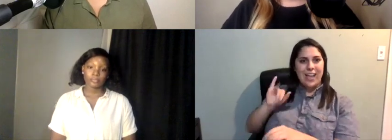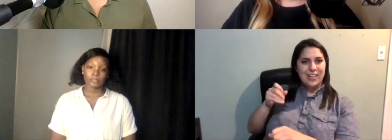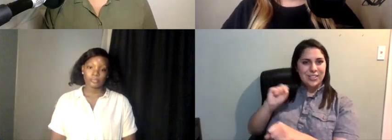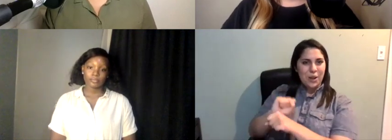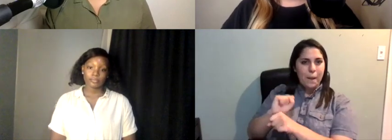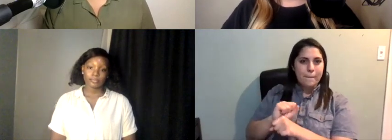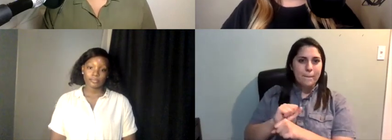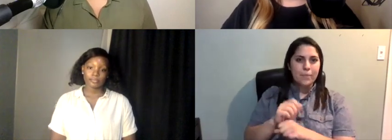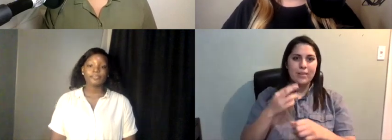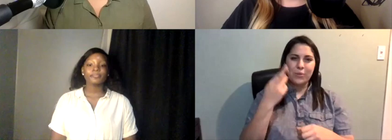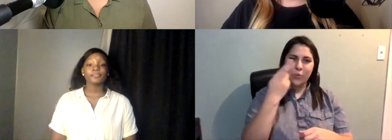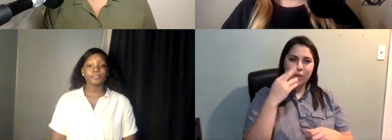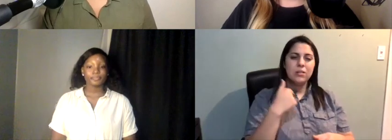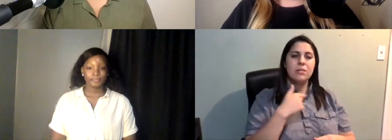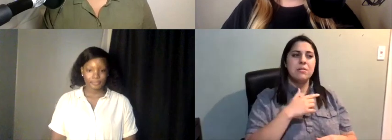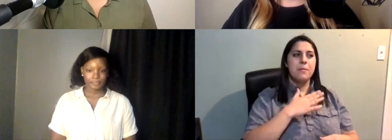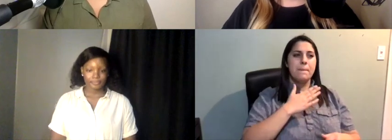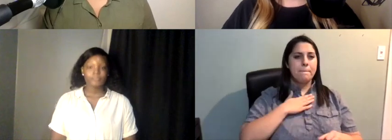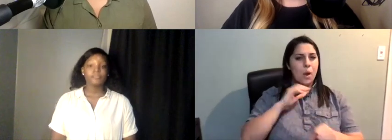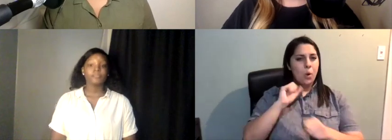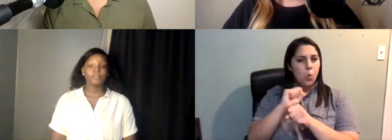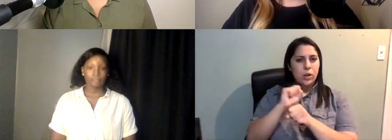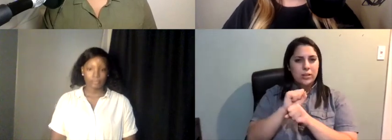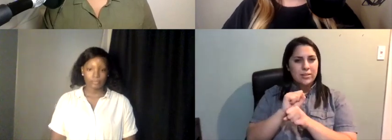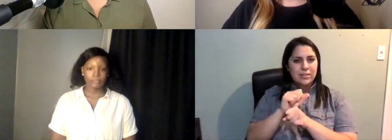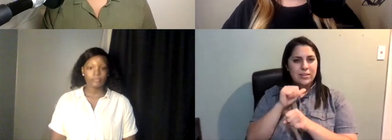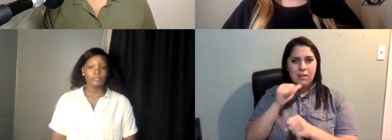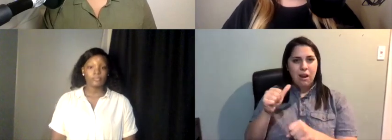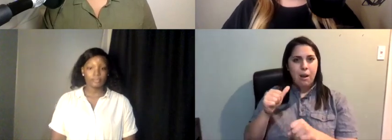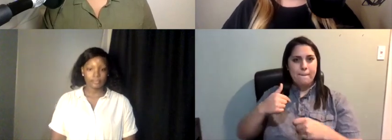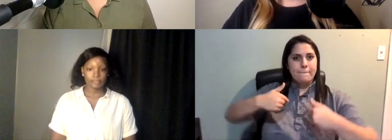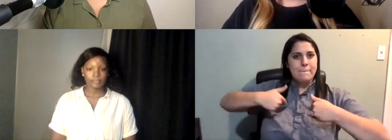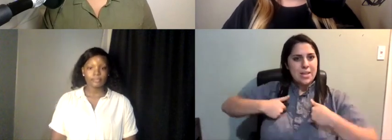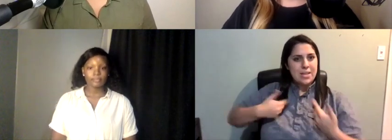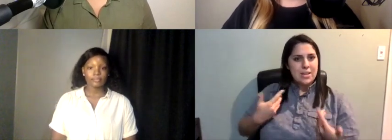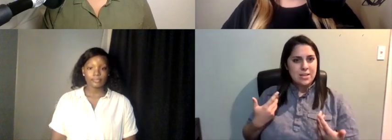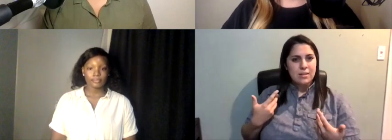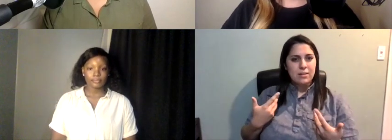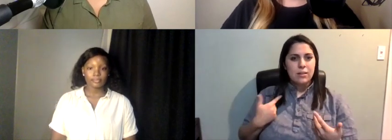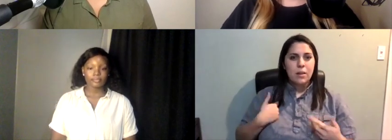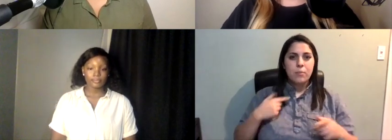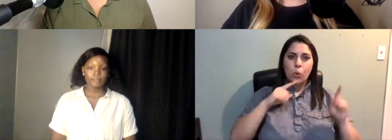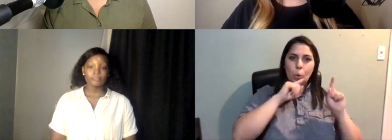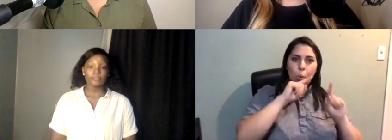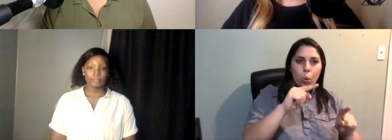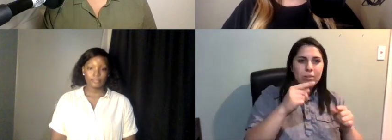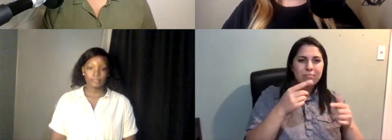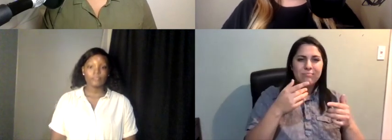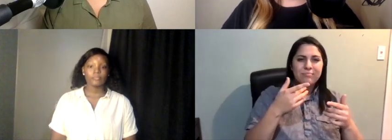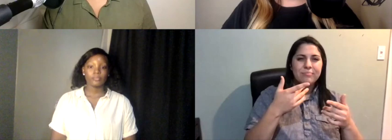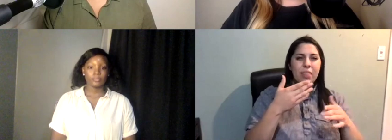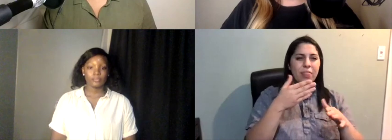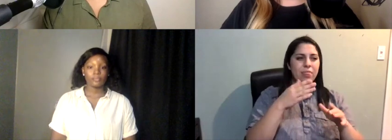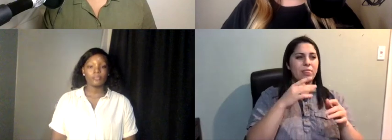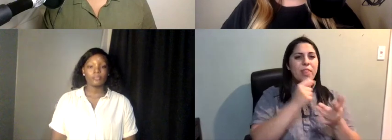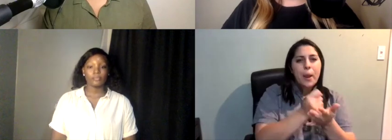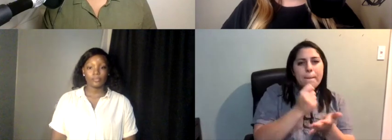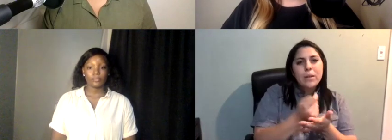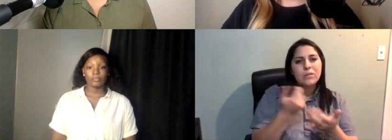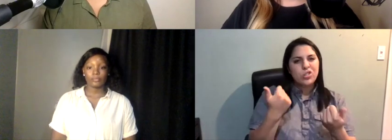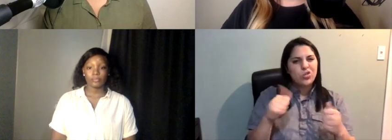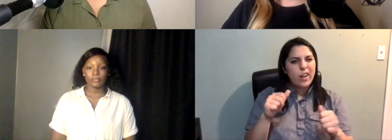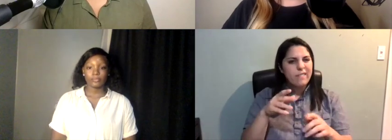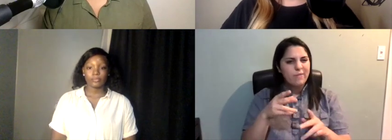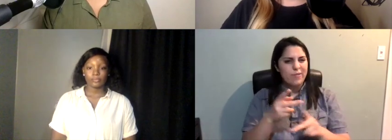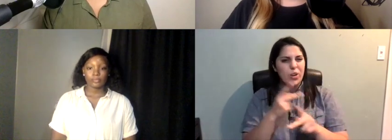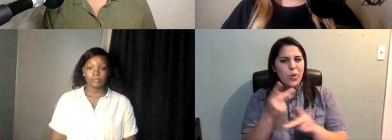but you know, I want to do meaningful things and I'm trying to find that balance and going to therapy and working out, you know, what's